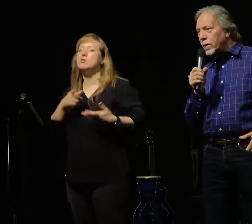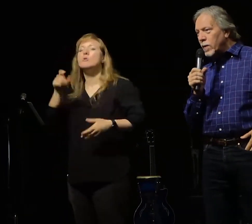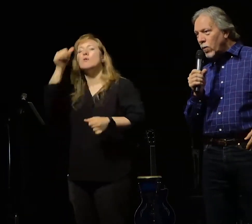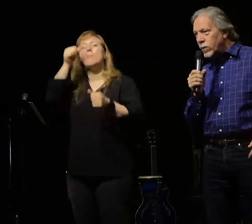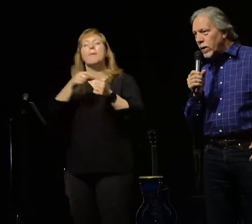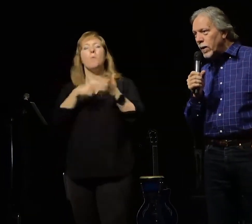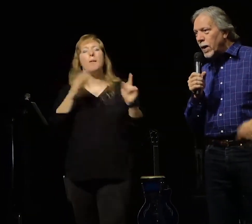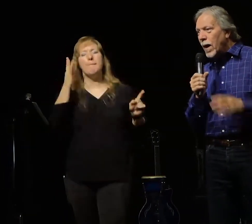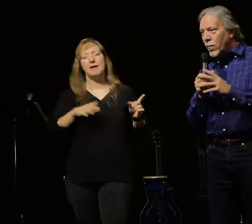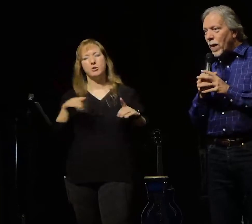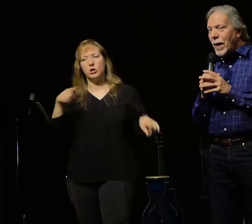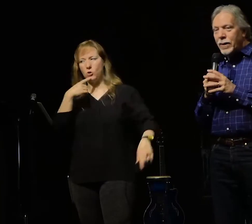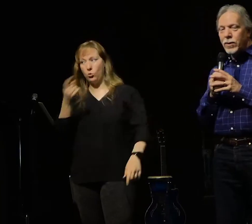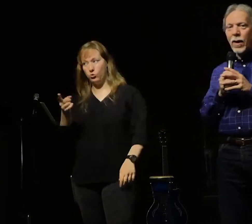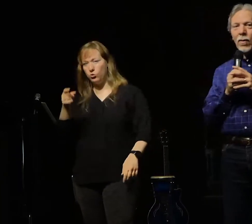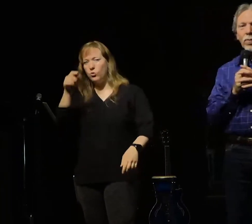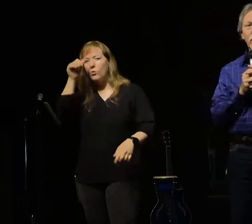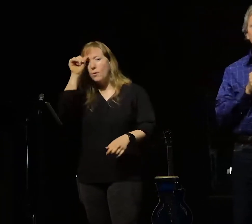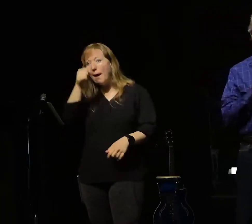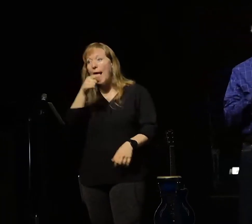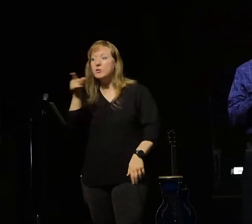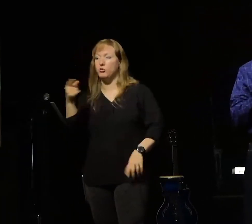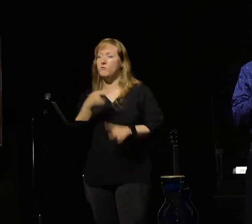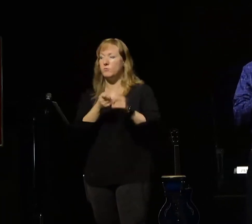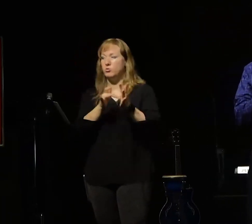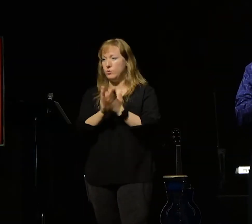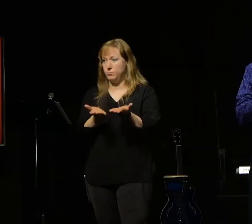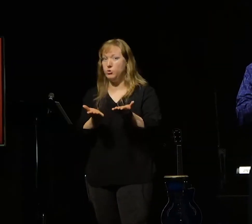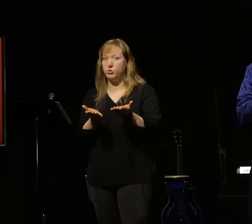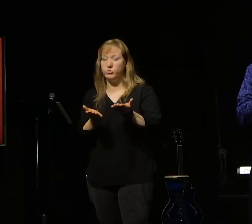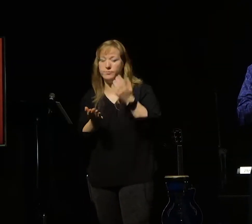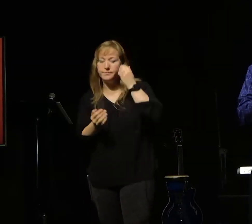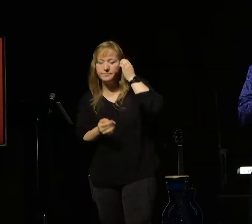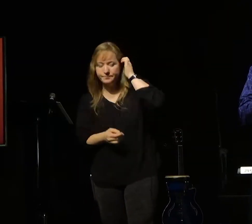Pastor Doug told you and reminded you of from the scripture.